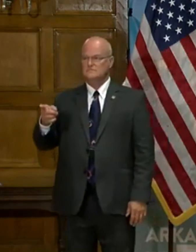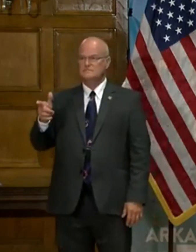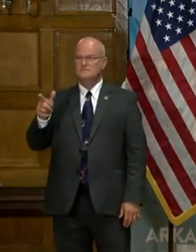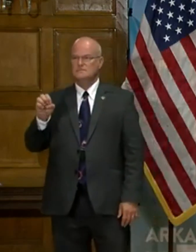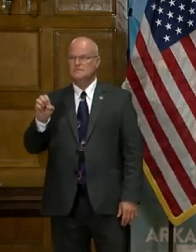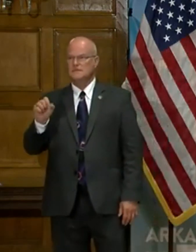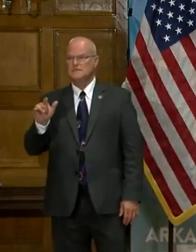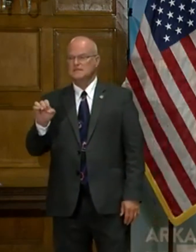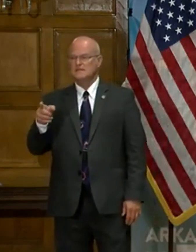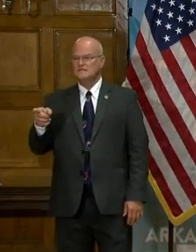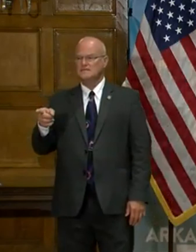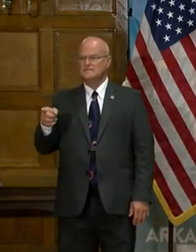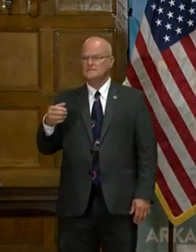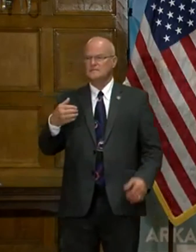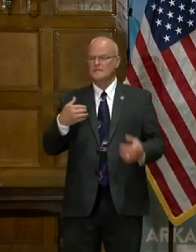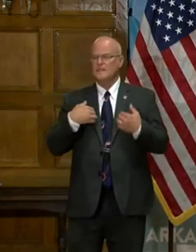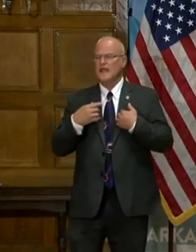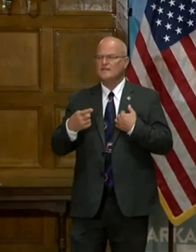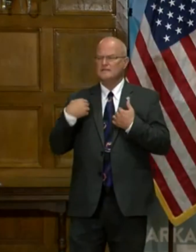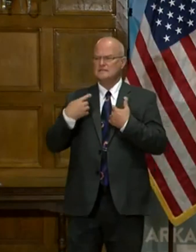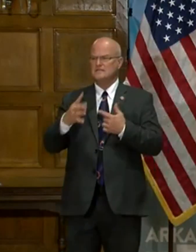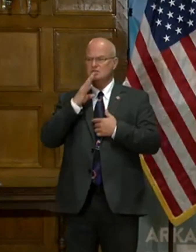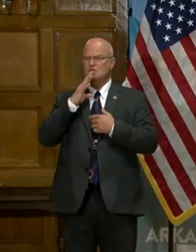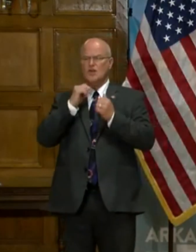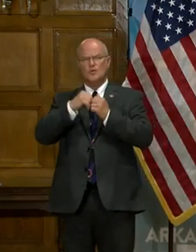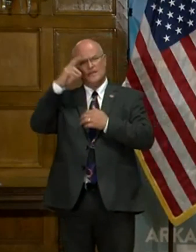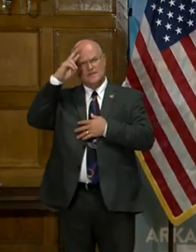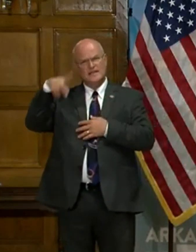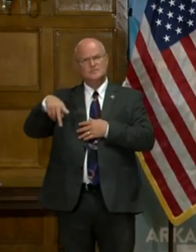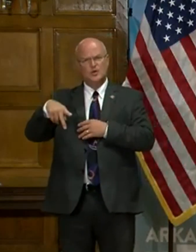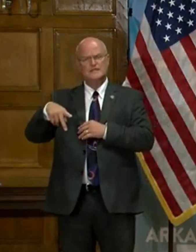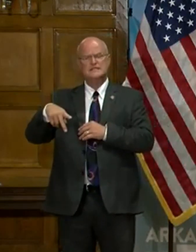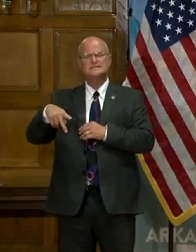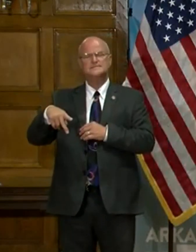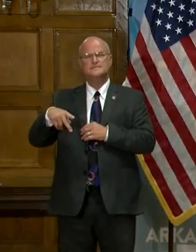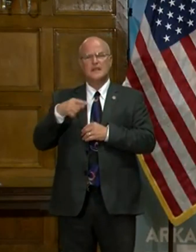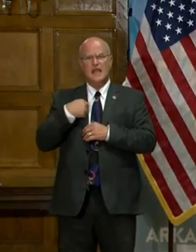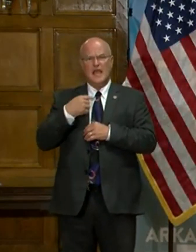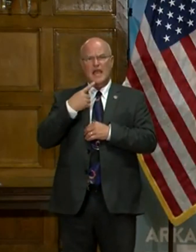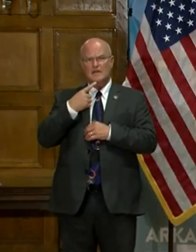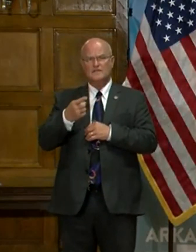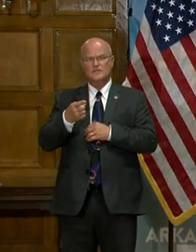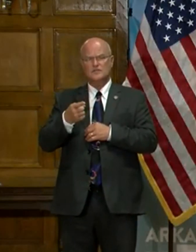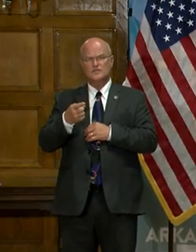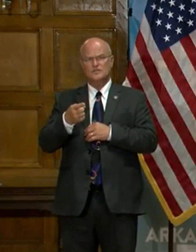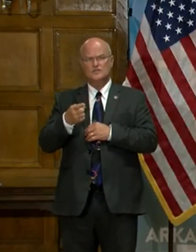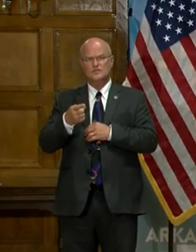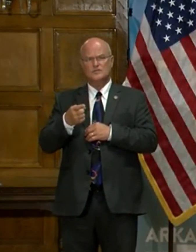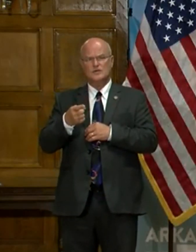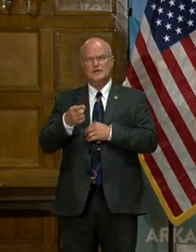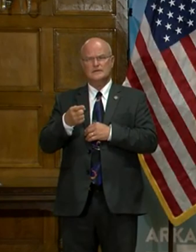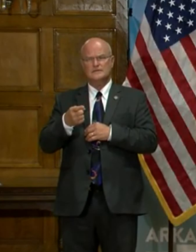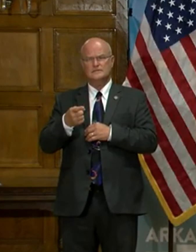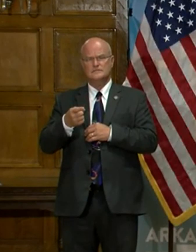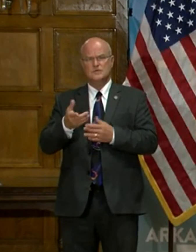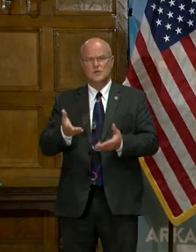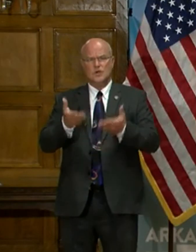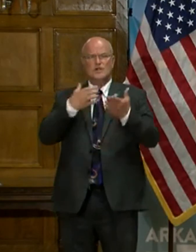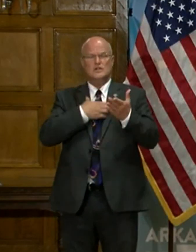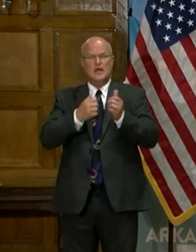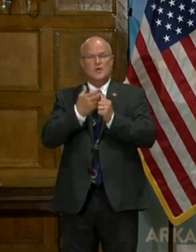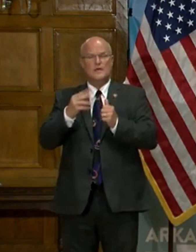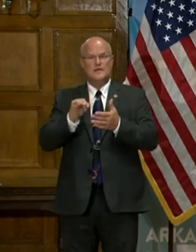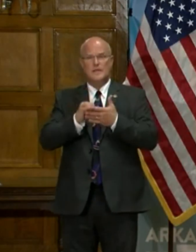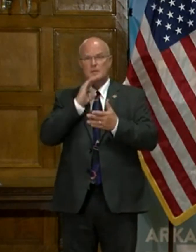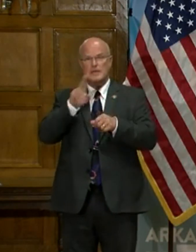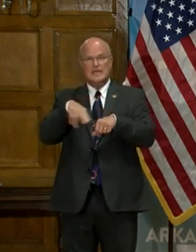Leslie, and then we'll go here. Have you, since you speak to the Vice President, have you raised your desire with him